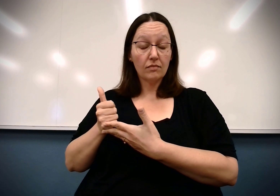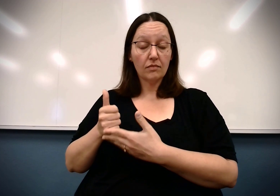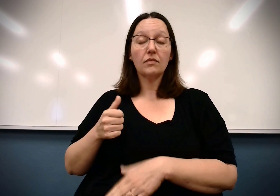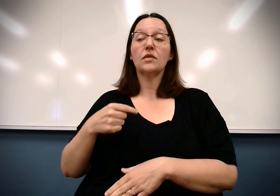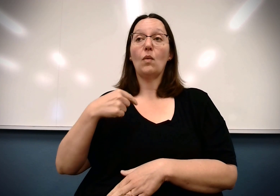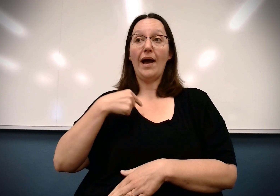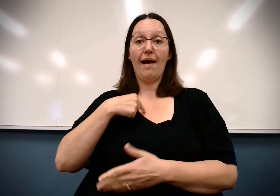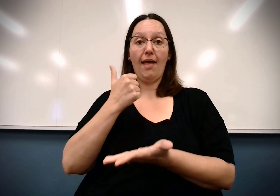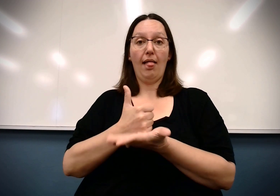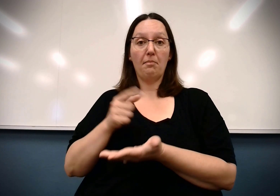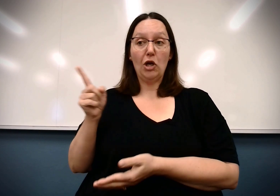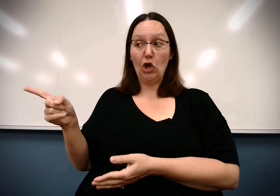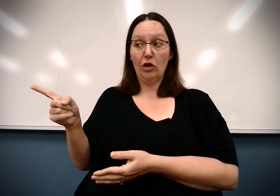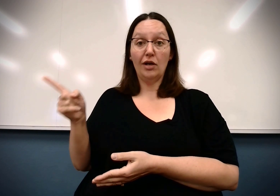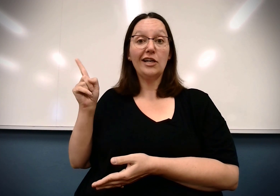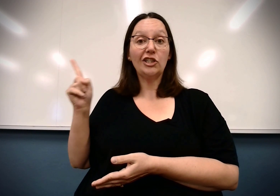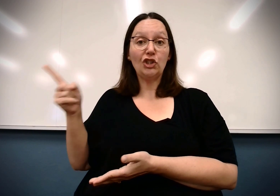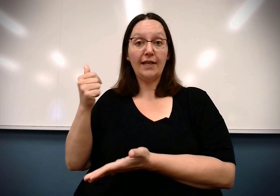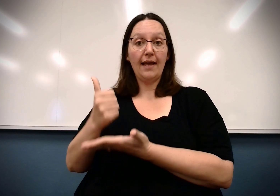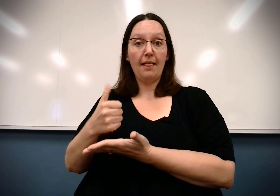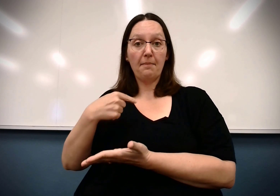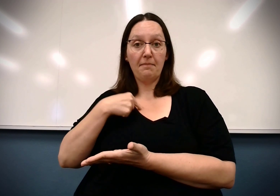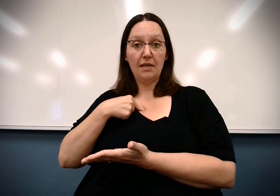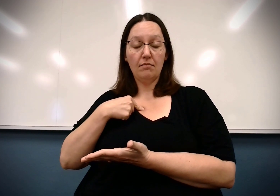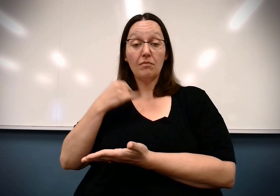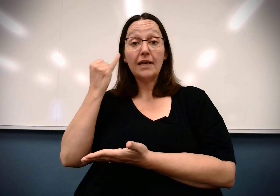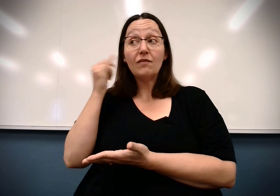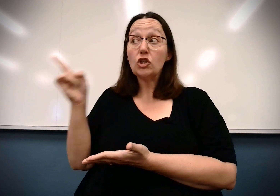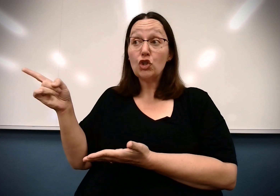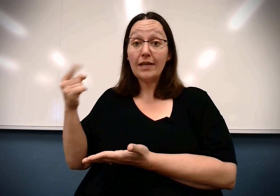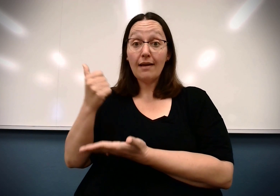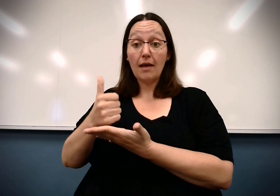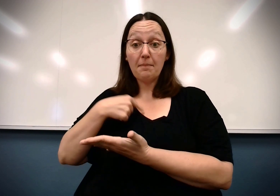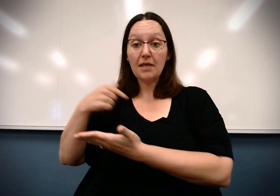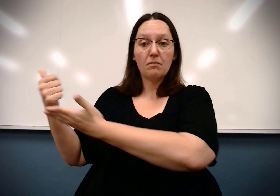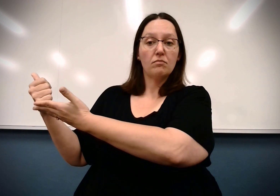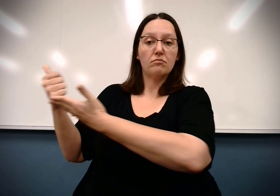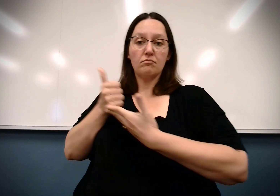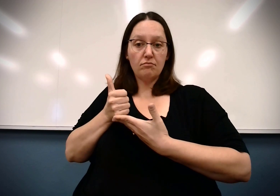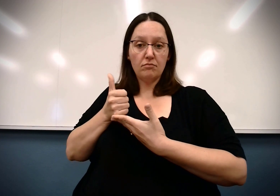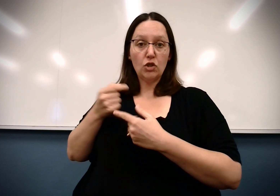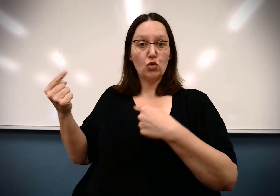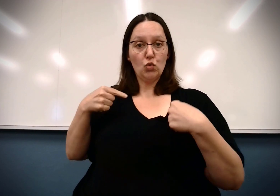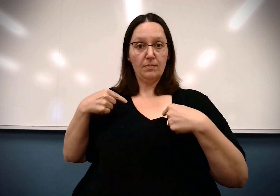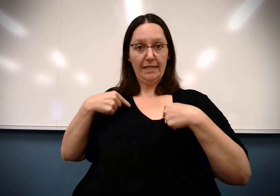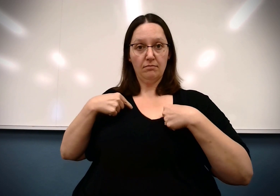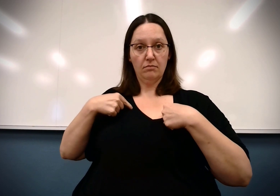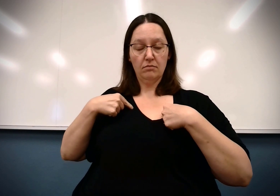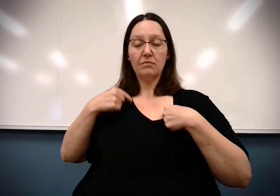me. Right? I can sign I help her, she help me. Right? If I'm going she helps me, I'm